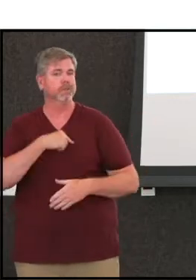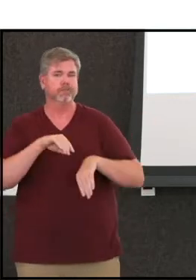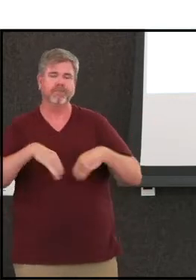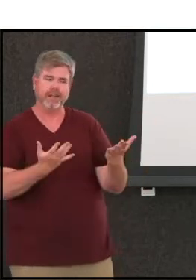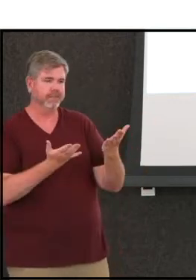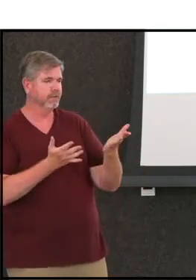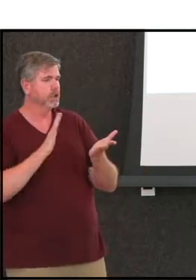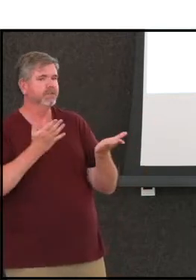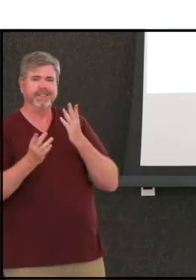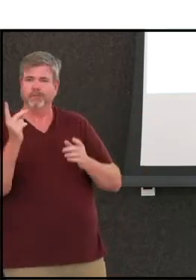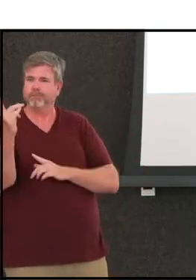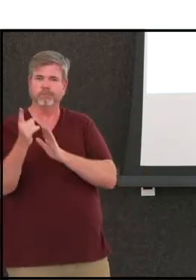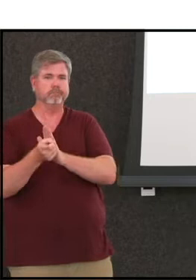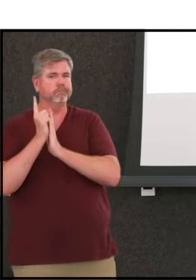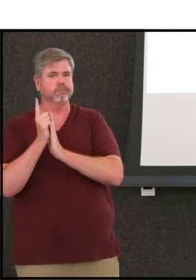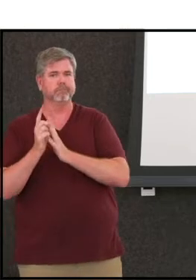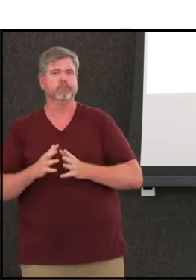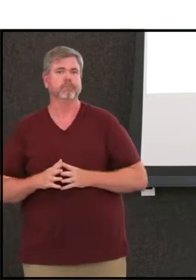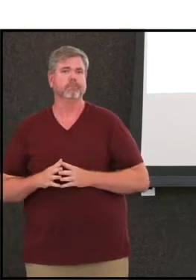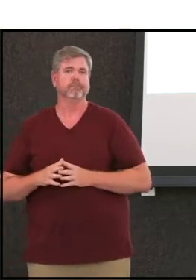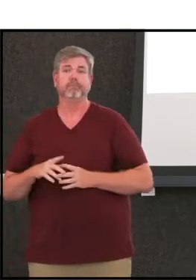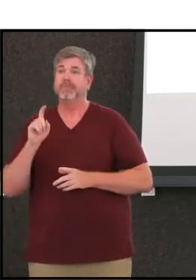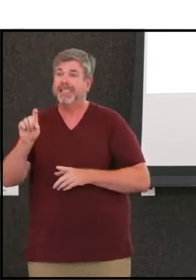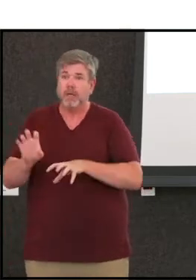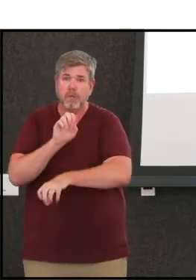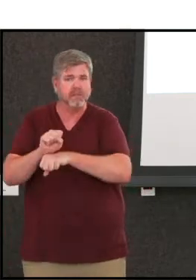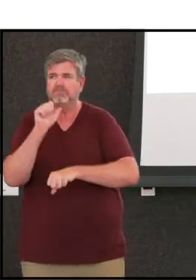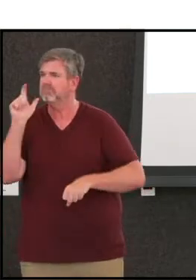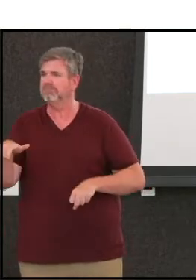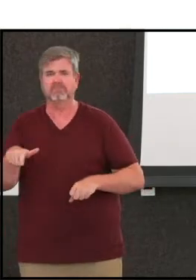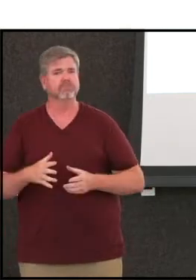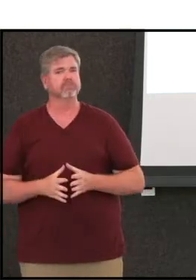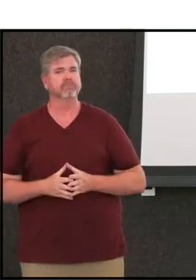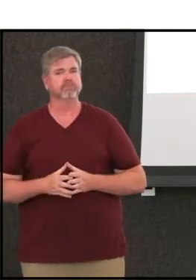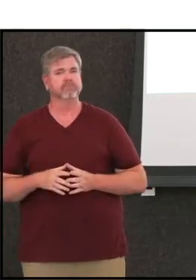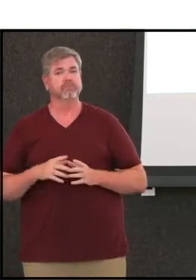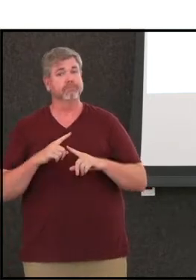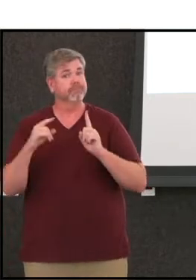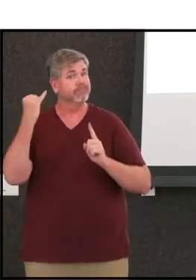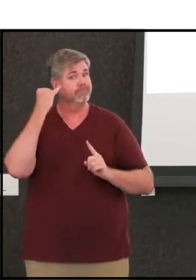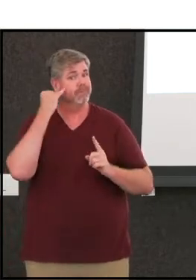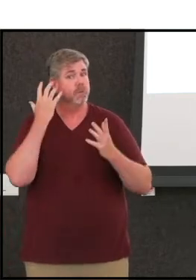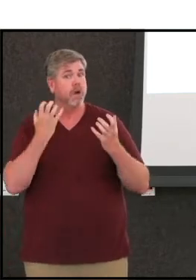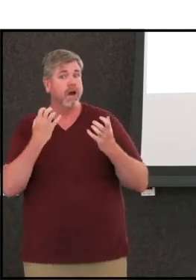Induction, and there's no appointment needed, but definitely there's appointments are available if you want to be seen as an outpatient.